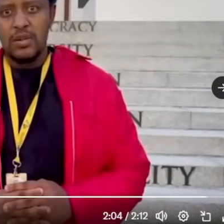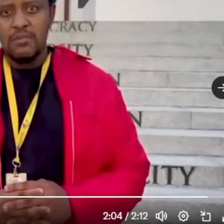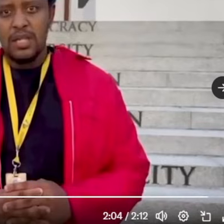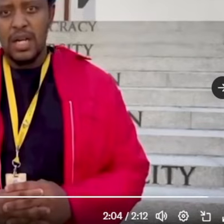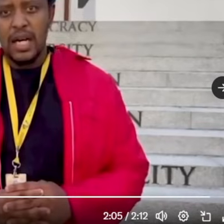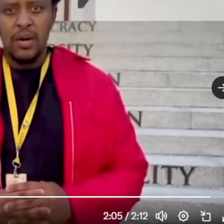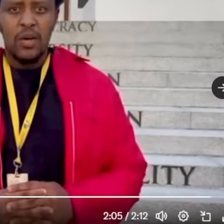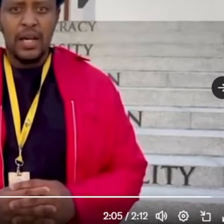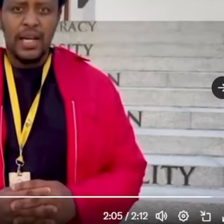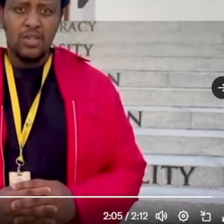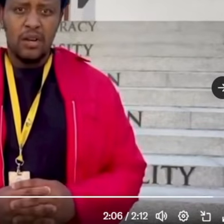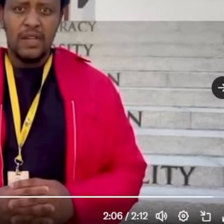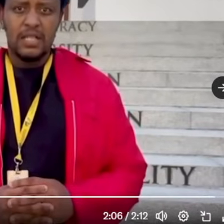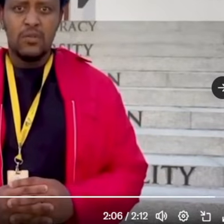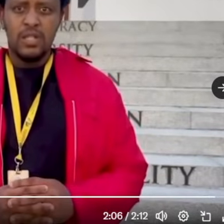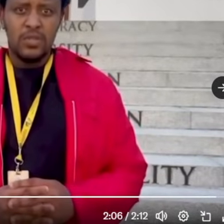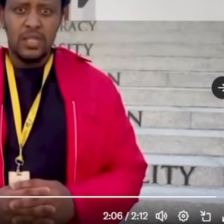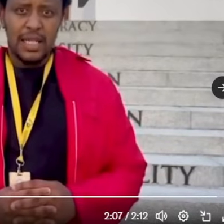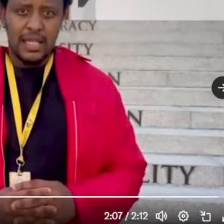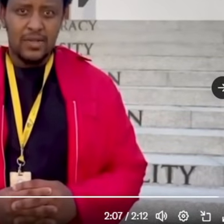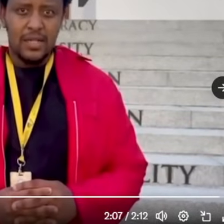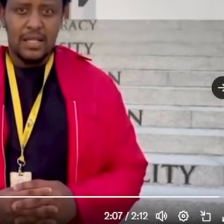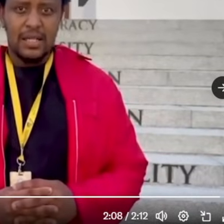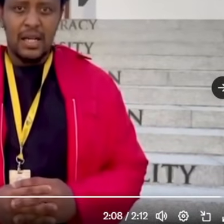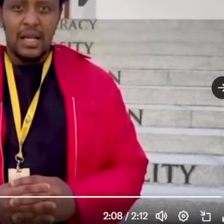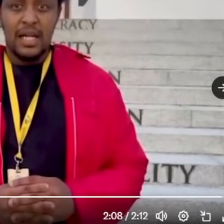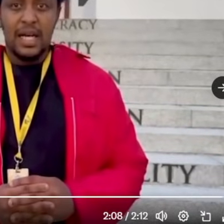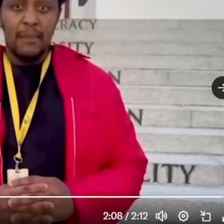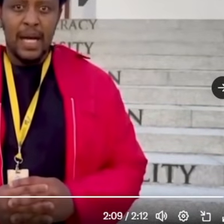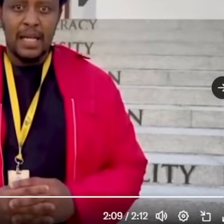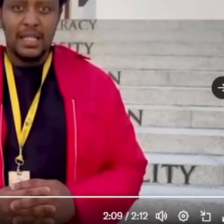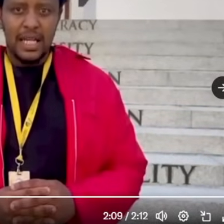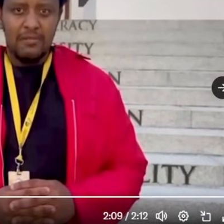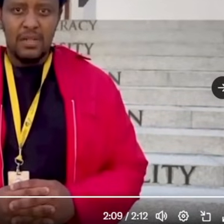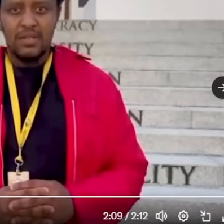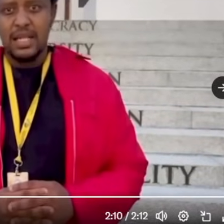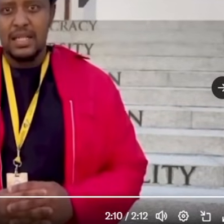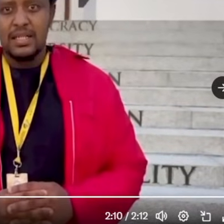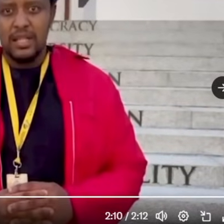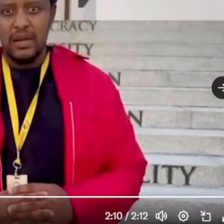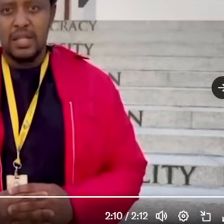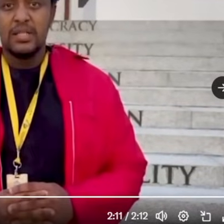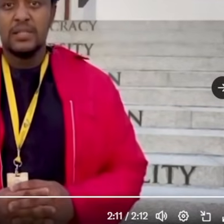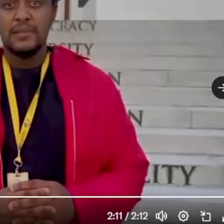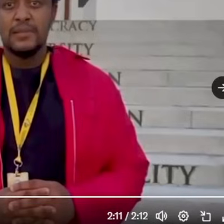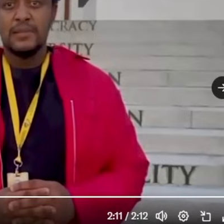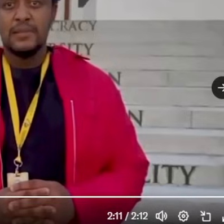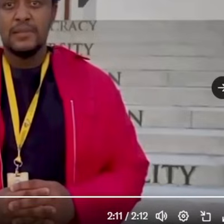GNU accountable and not allow ex-convicts to misuse state resources and undermine the taxpayers of this country. Thank you very